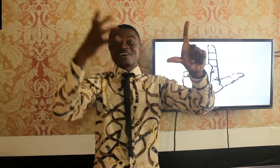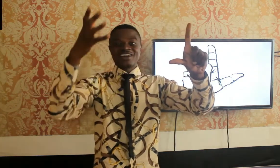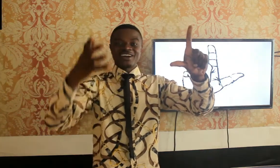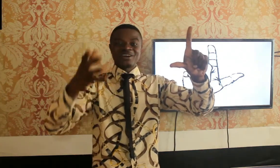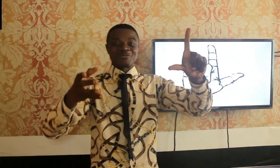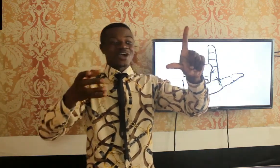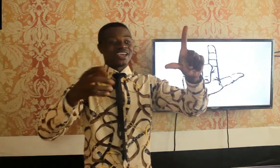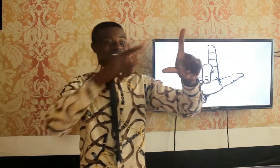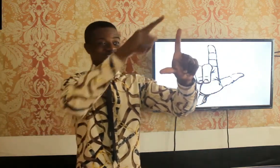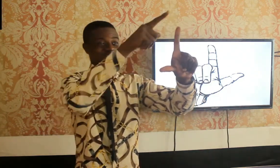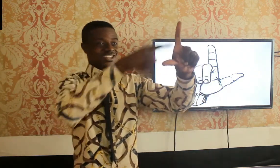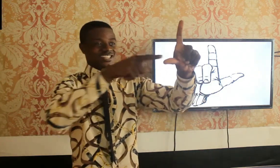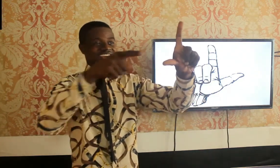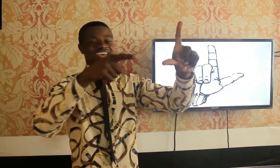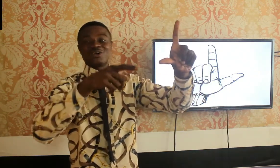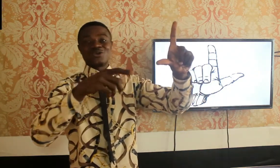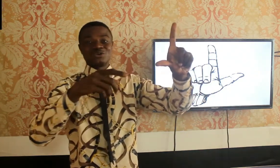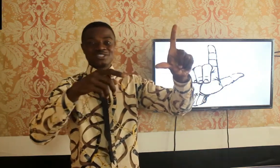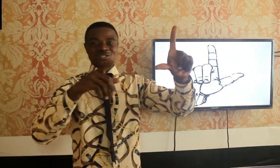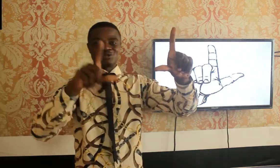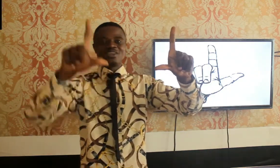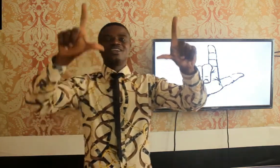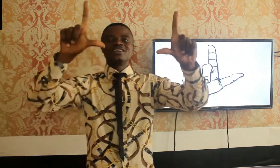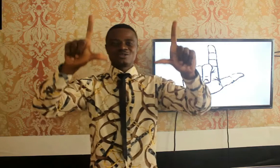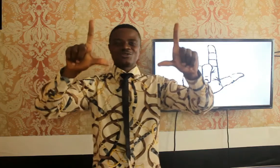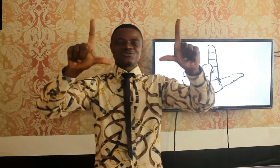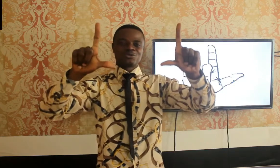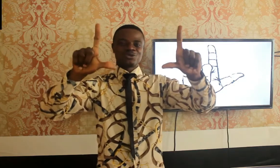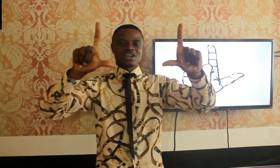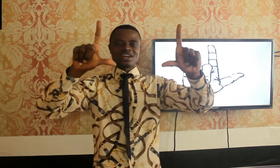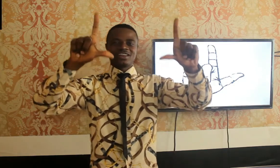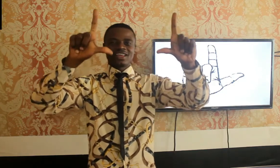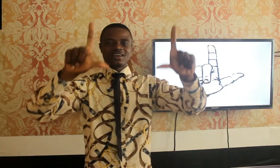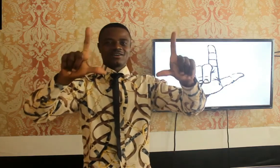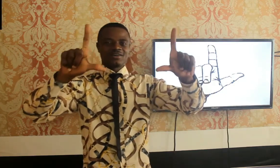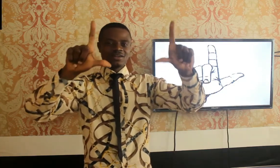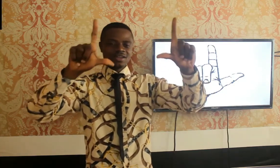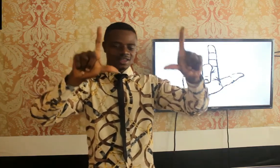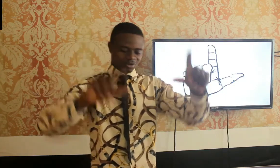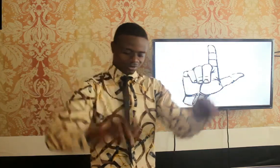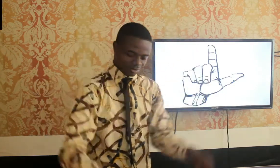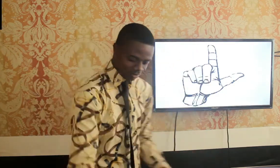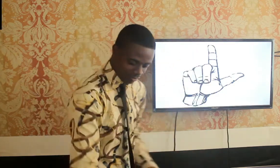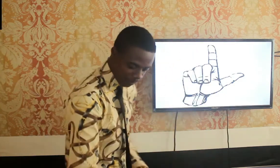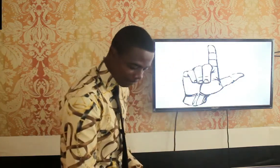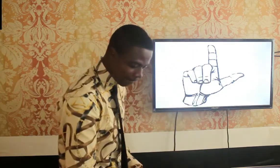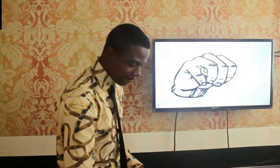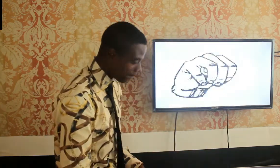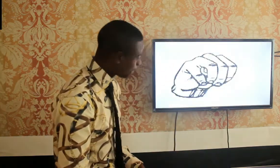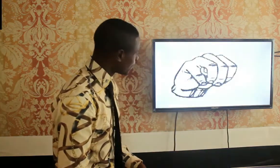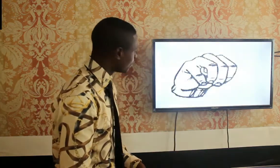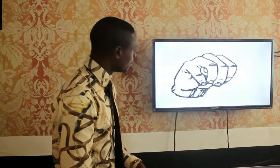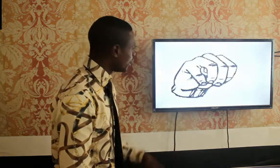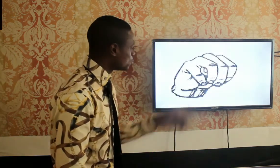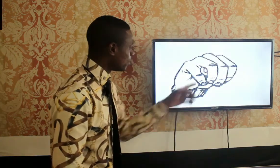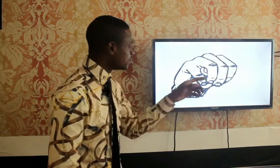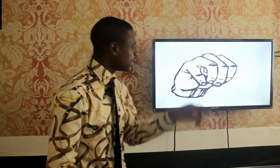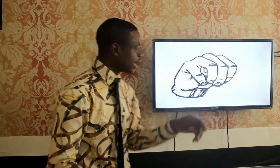normal writings, you can see that L goes this way, so it forms with hand L. L. The next one is